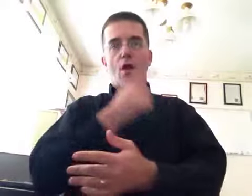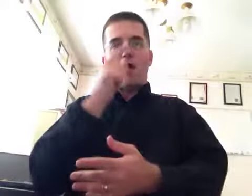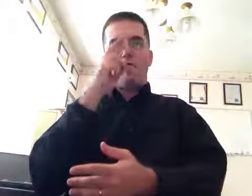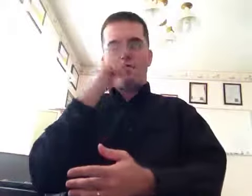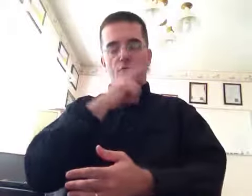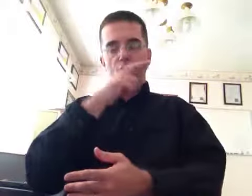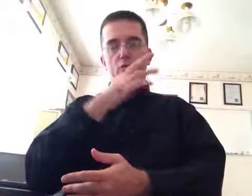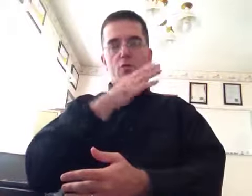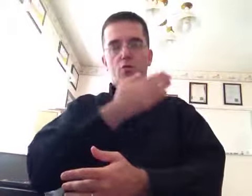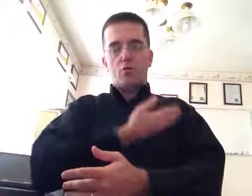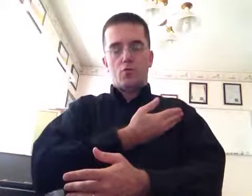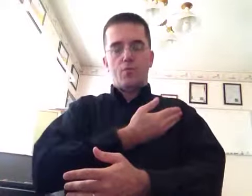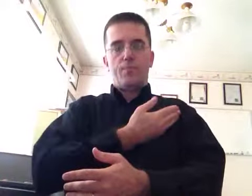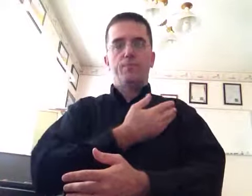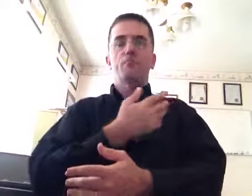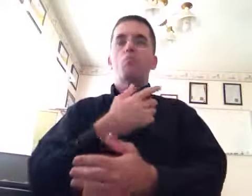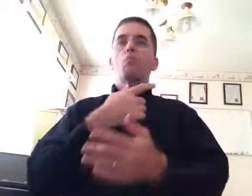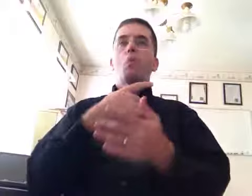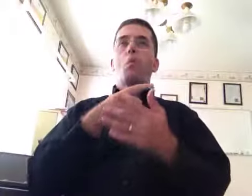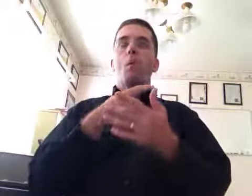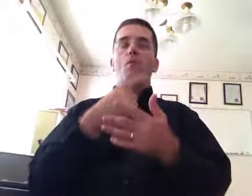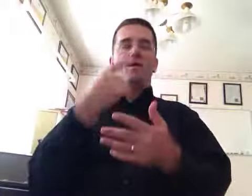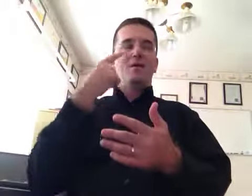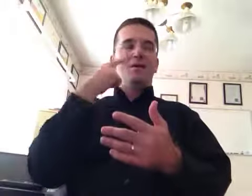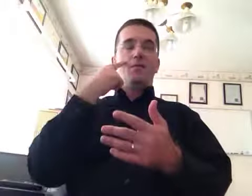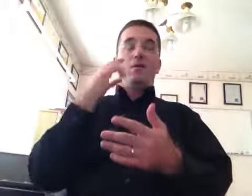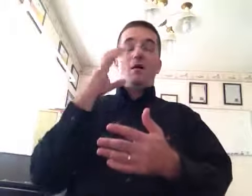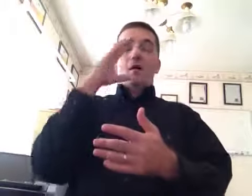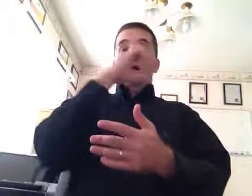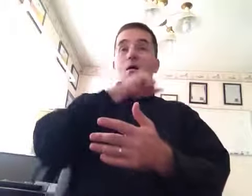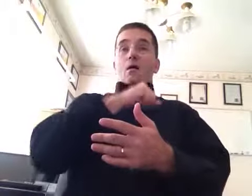Well, I'm going to say money advice is what you're talking about.